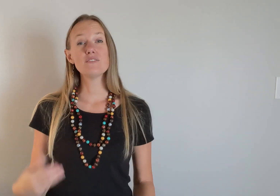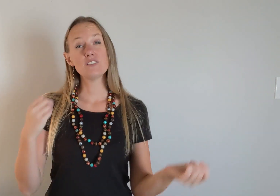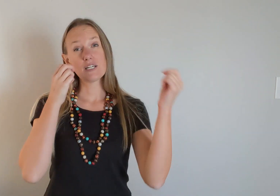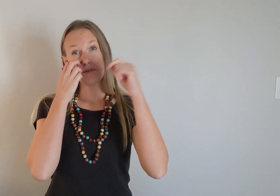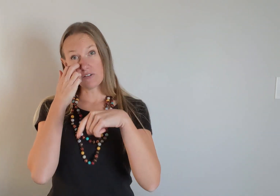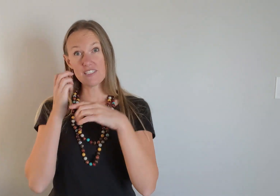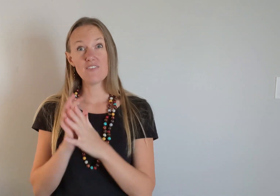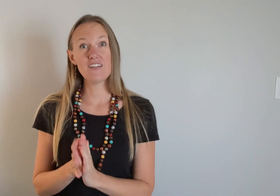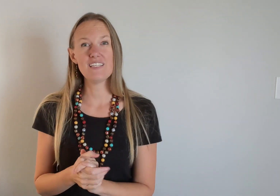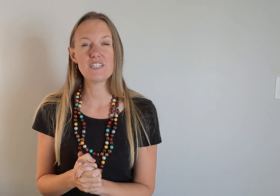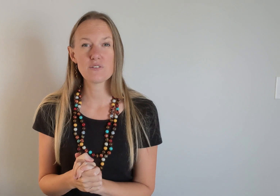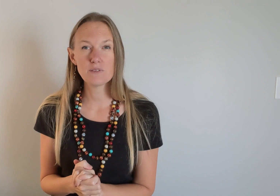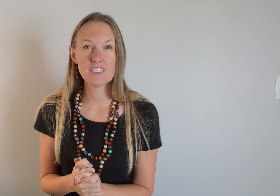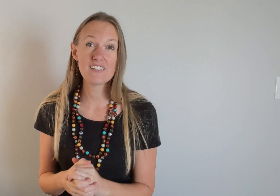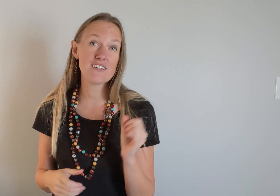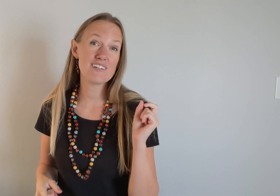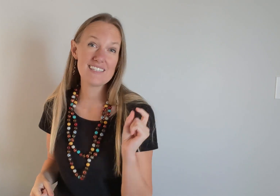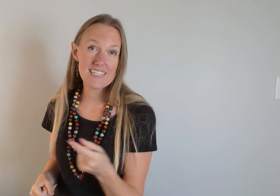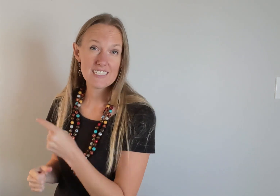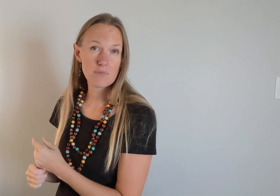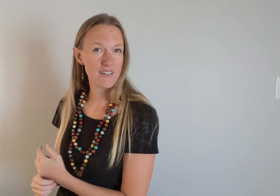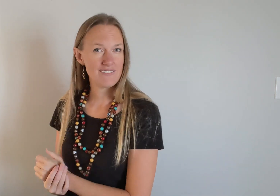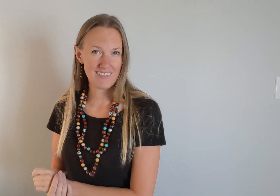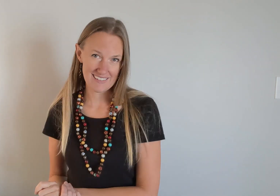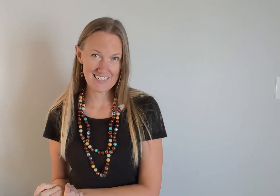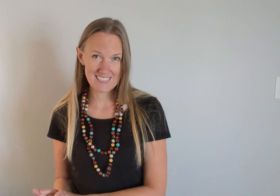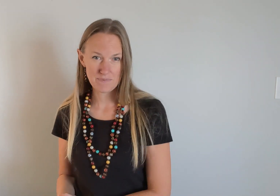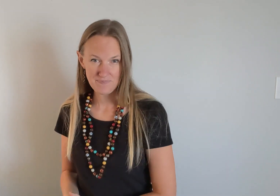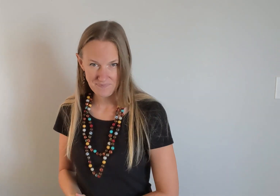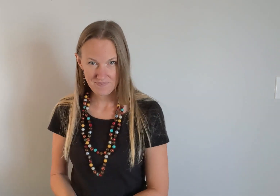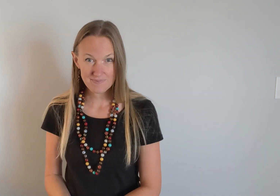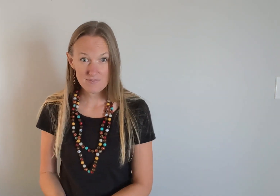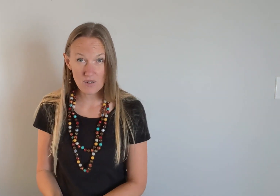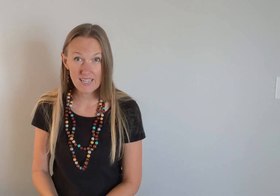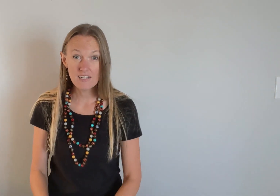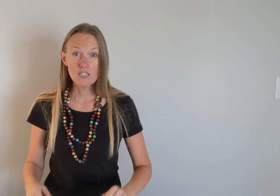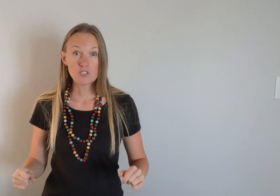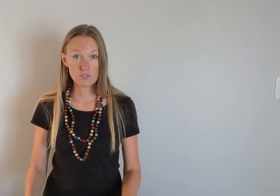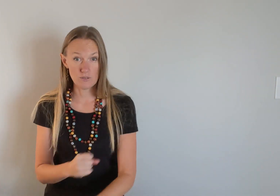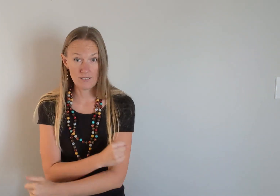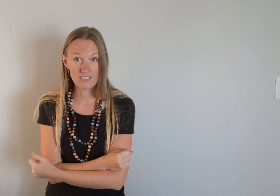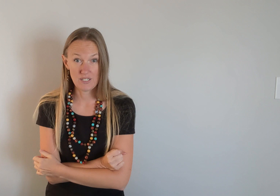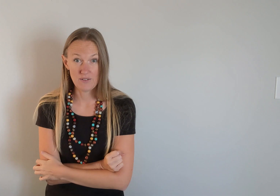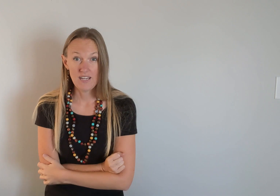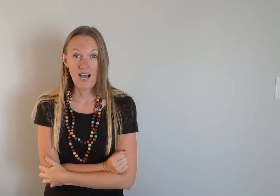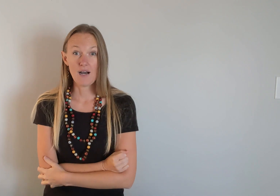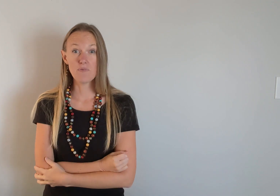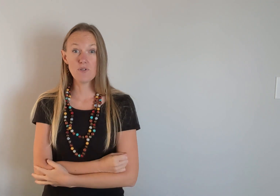if you check below this video in the description, you're going to find a link to print off lyrics. Okay? So let's go.